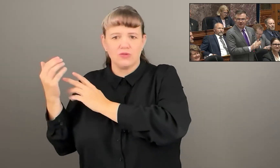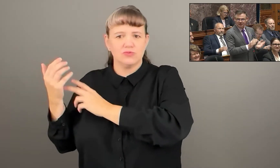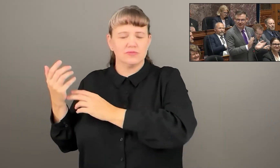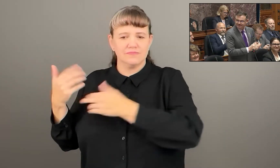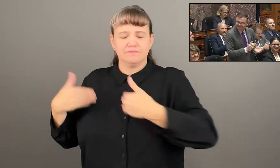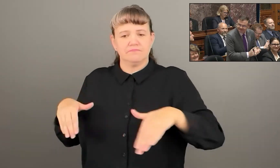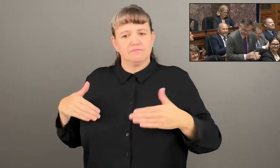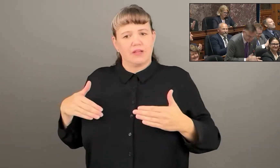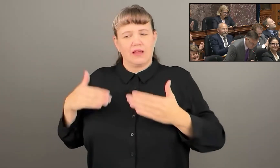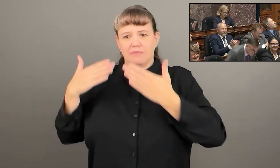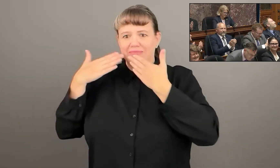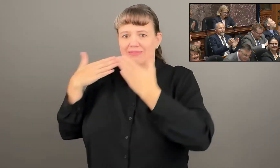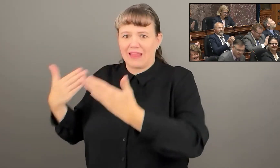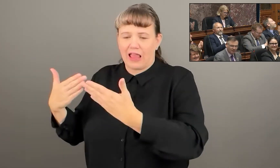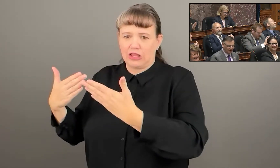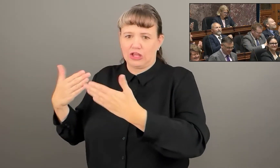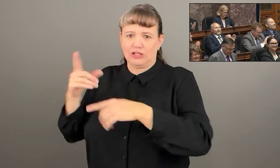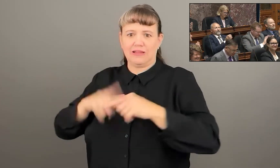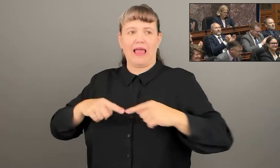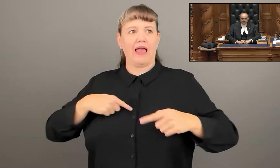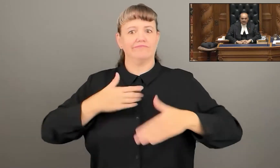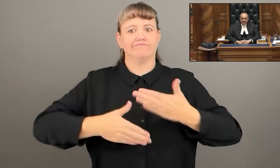help me welcome her.